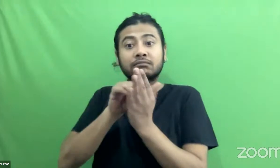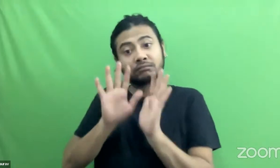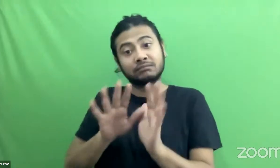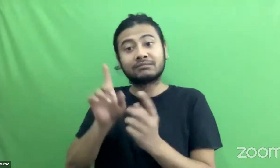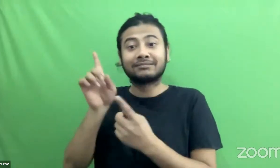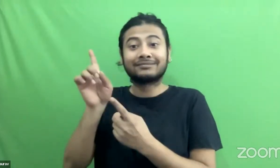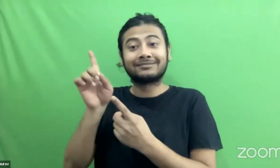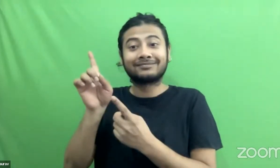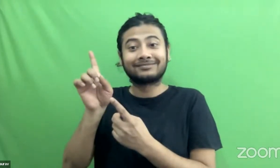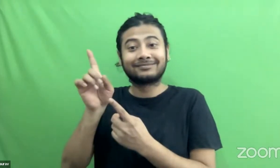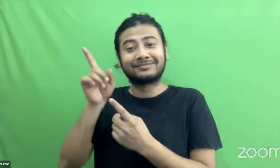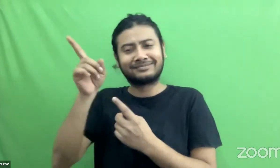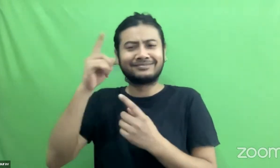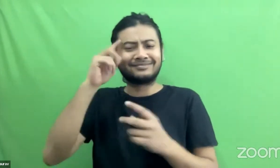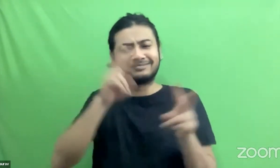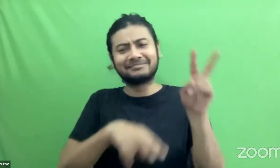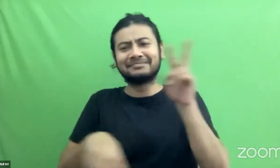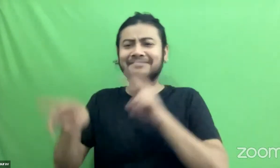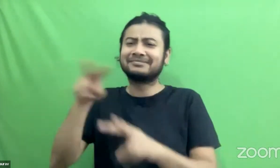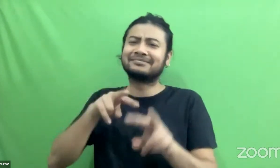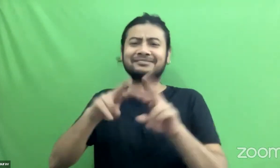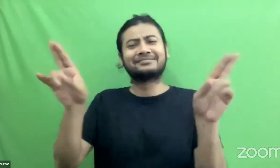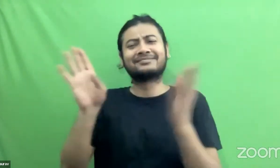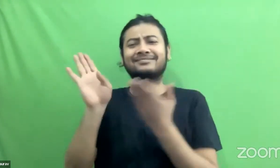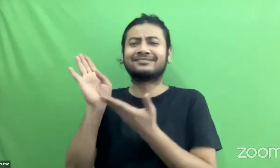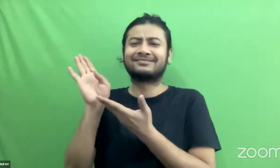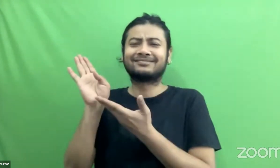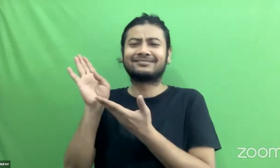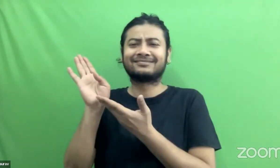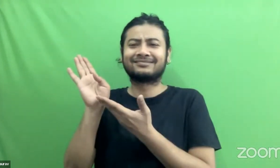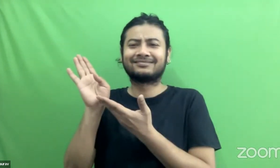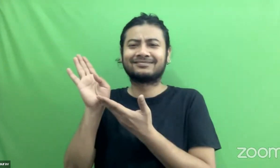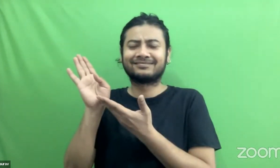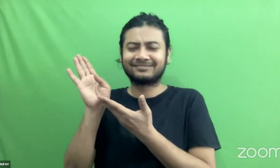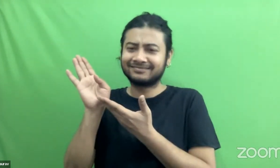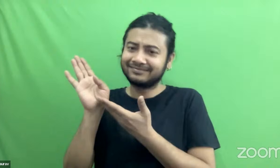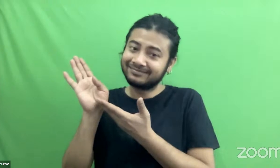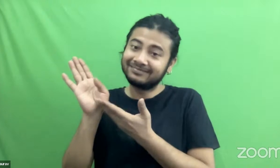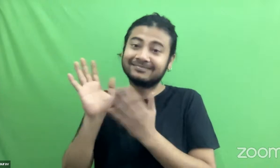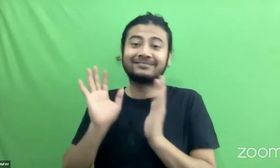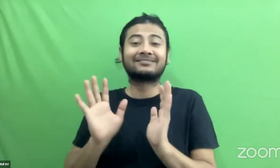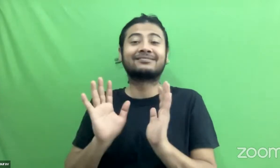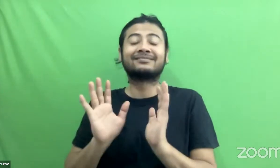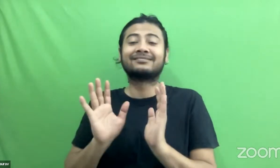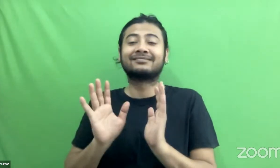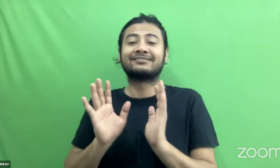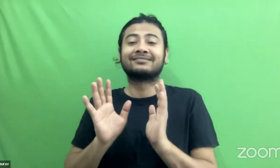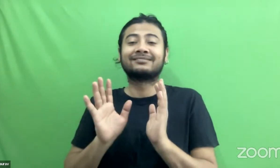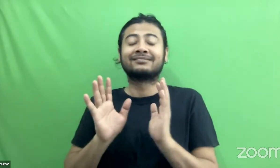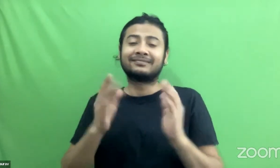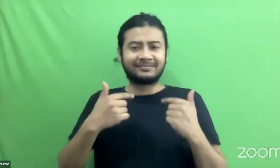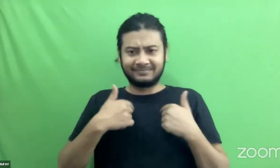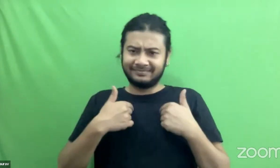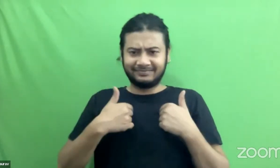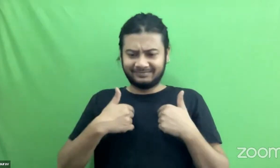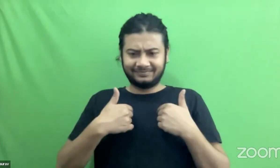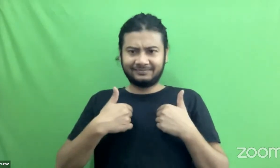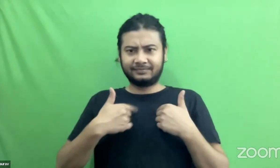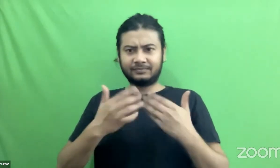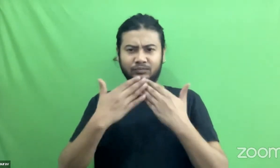What I mean to say is, suppose you are going to school and college, and even you become, you do PhD and you're very, very highly qualified.